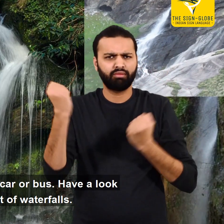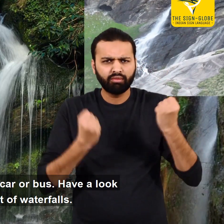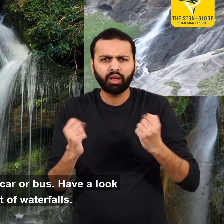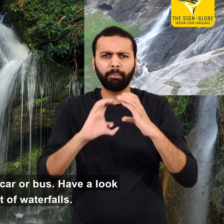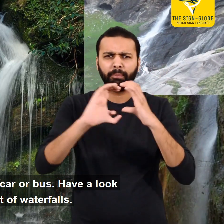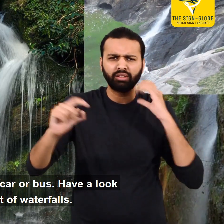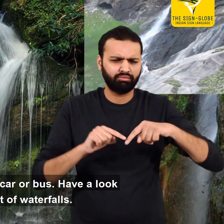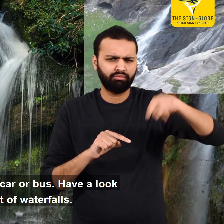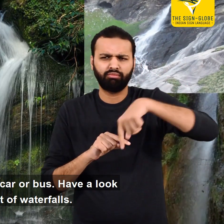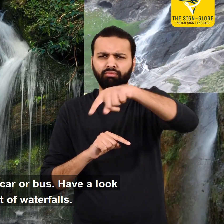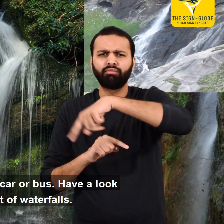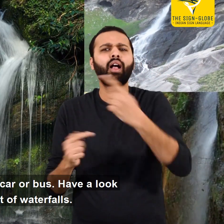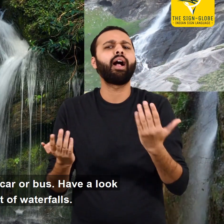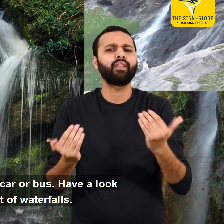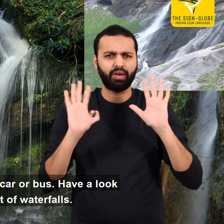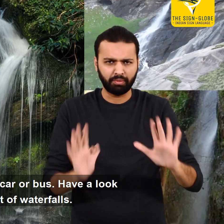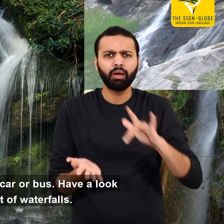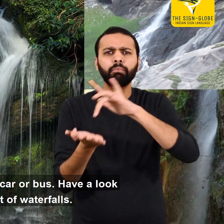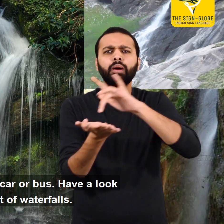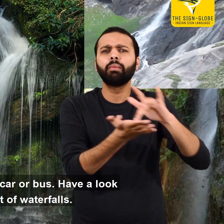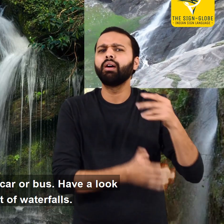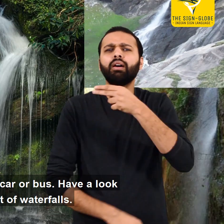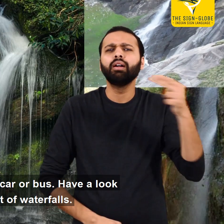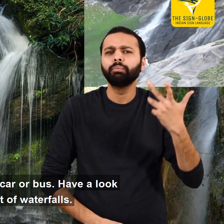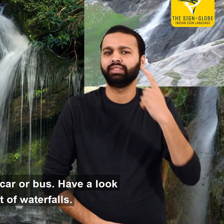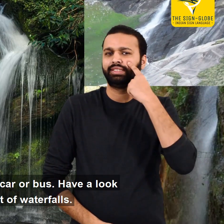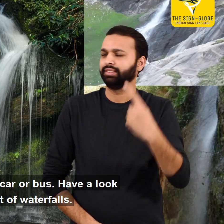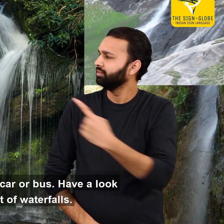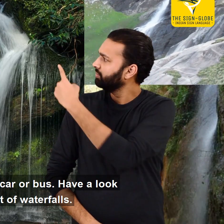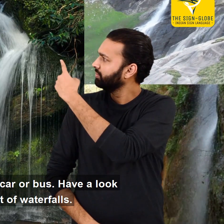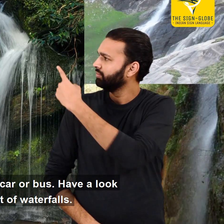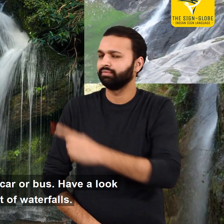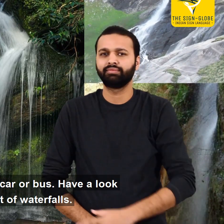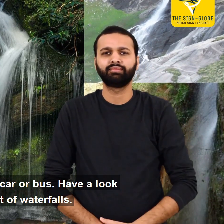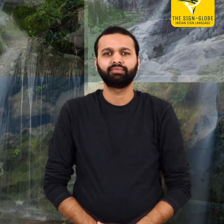They are accessible by car or bus. Have a look here for the list of waterfalls.